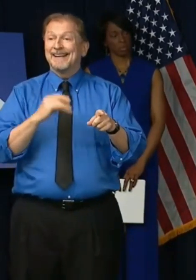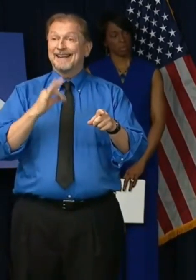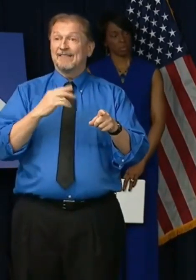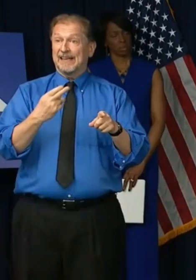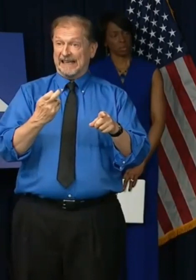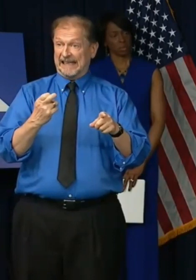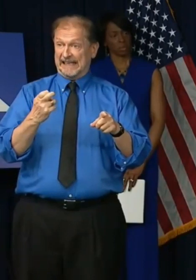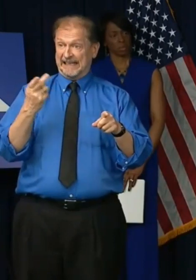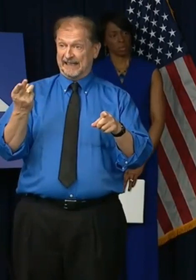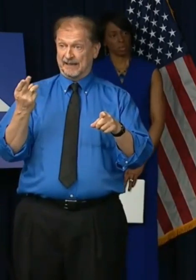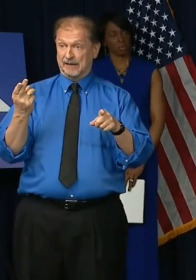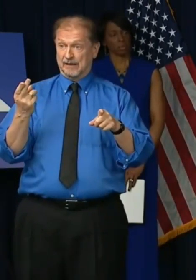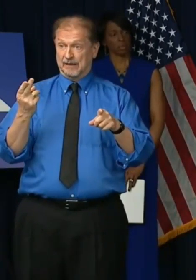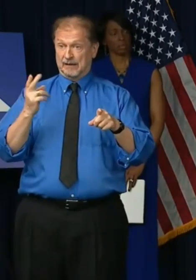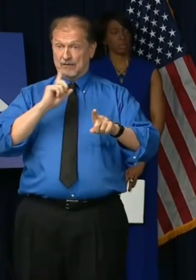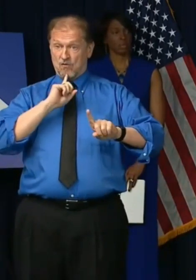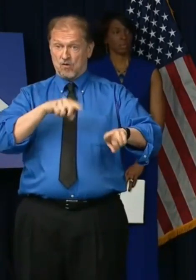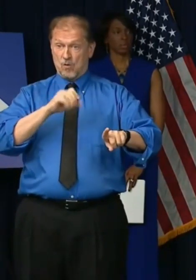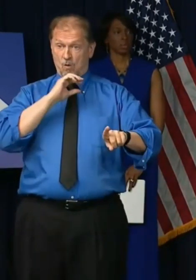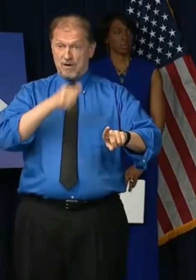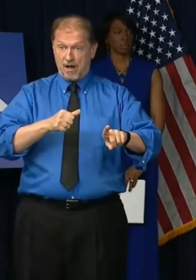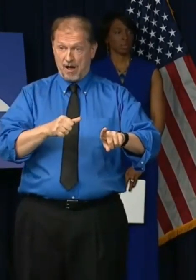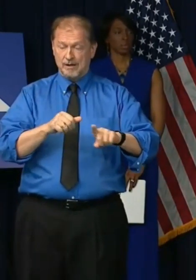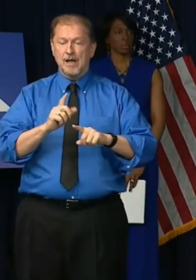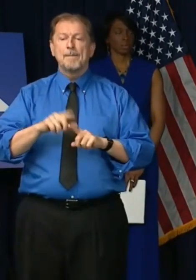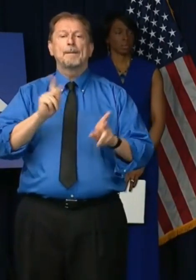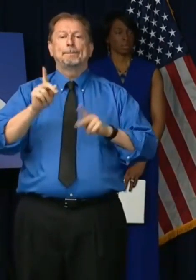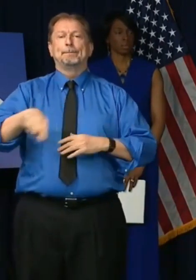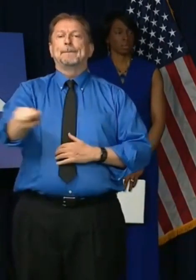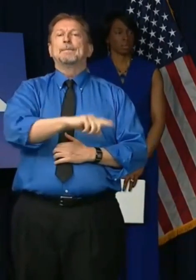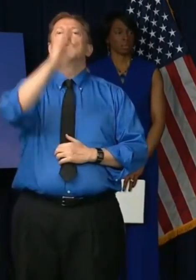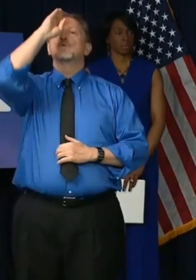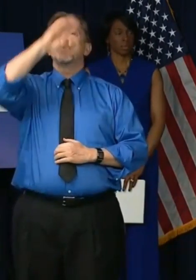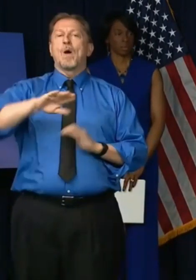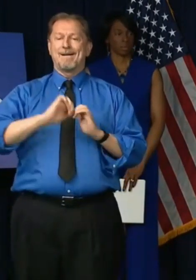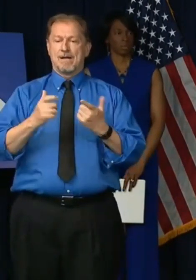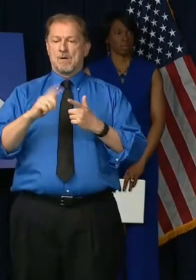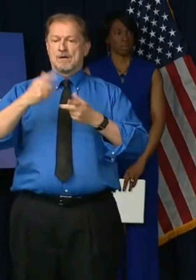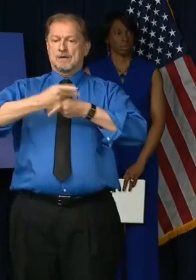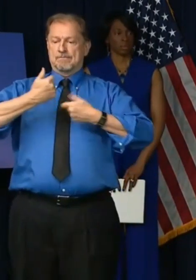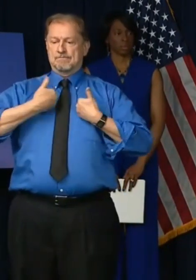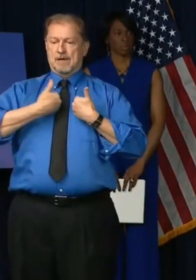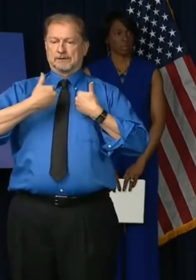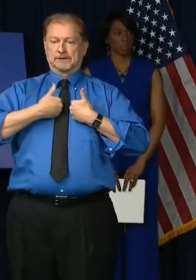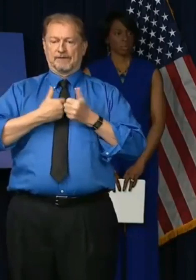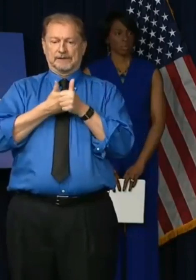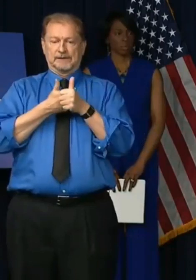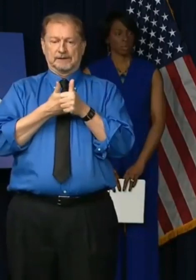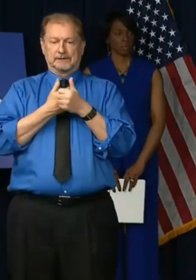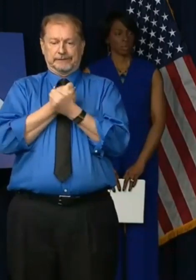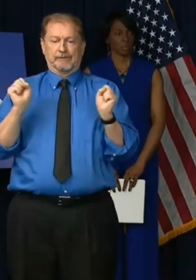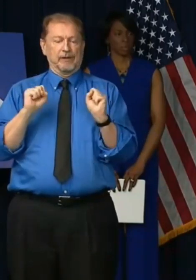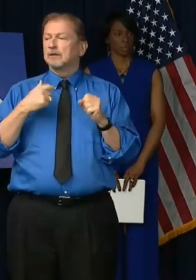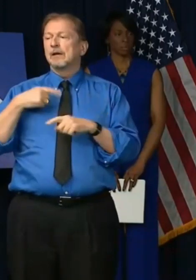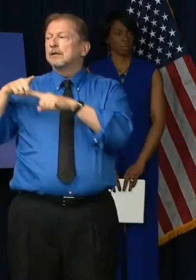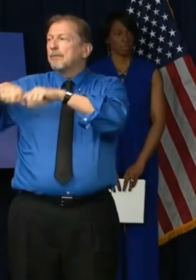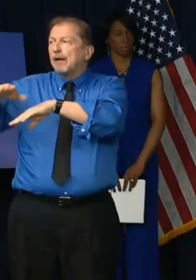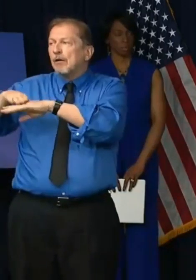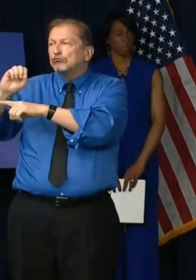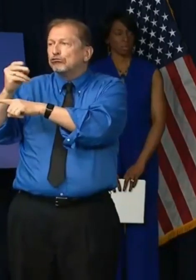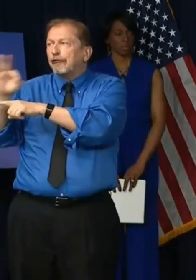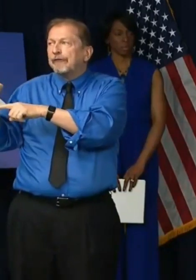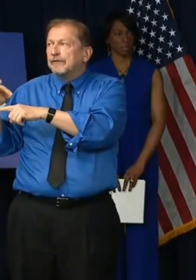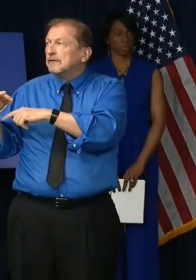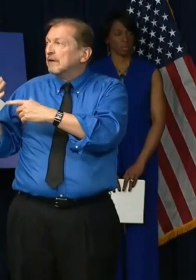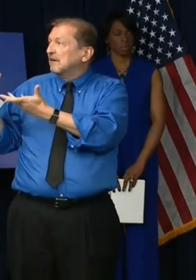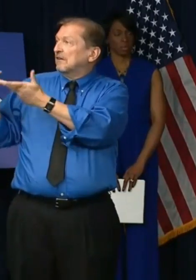not, you know what you need to do to keep yourself safe. We've laid it all out. You can go to the